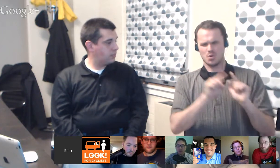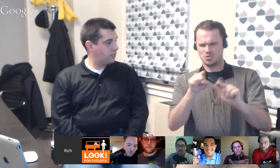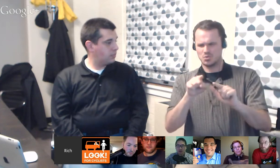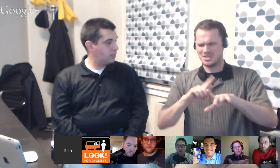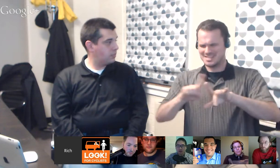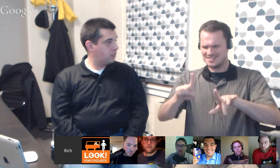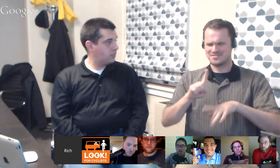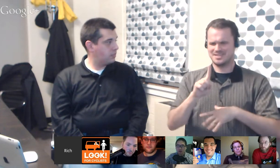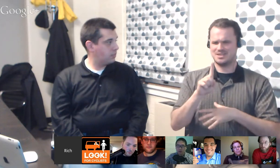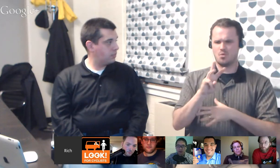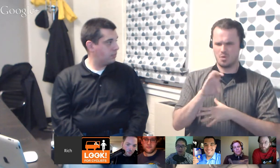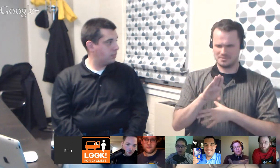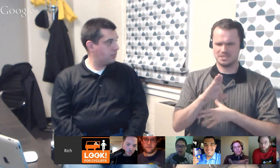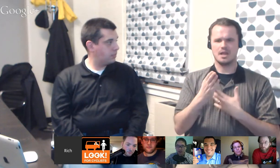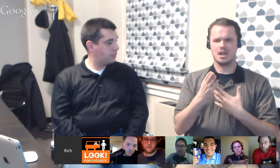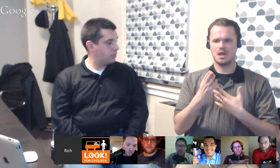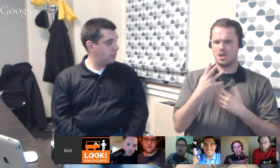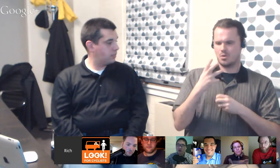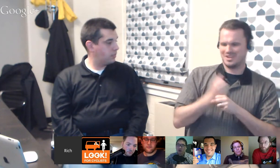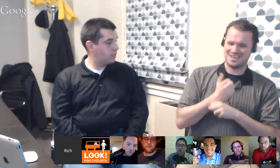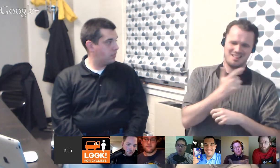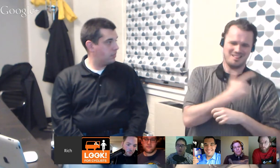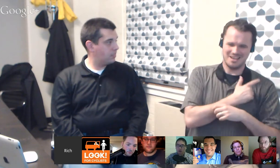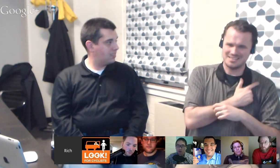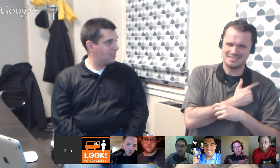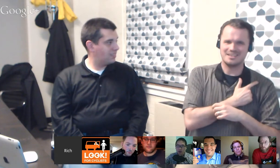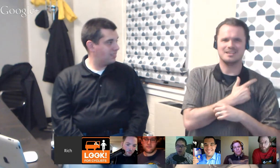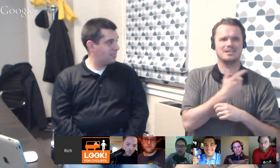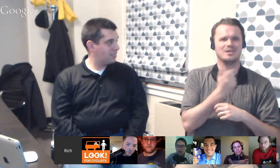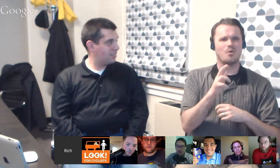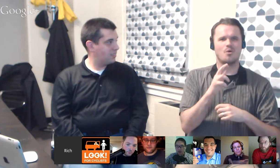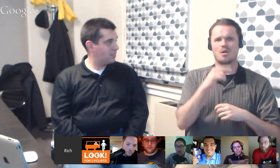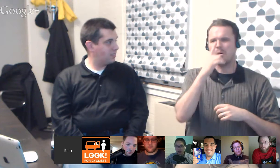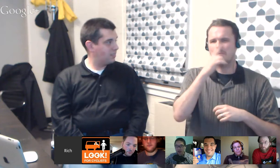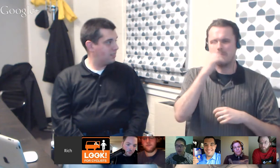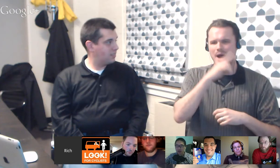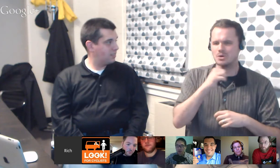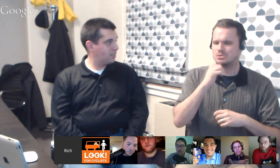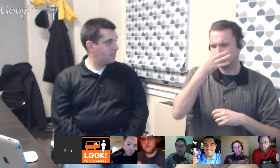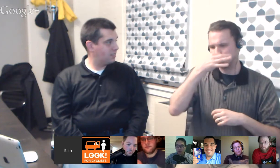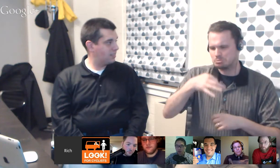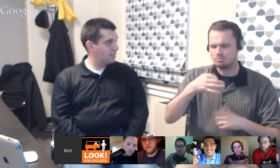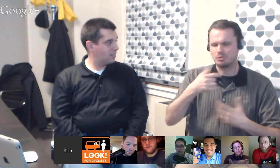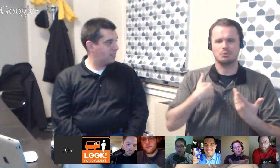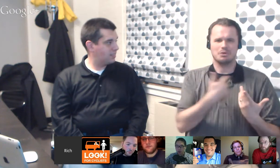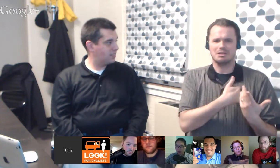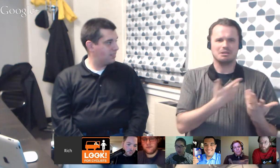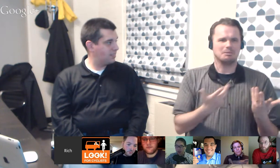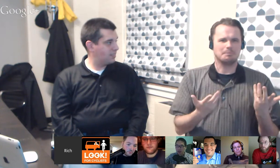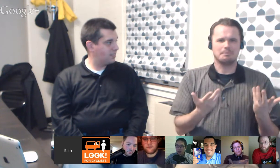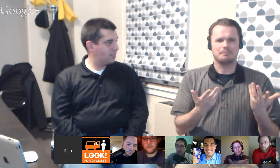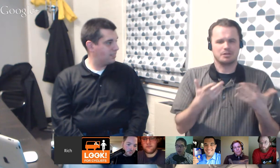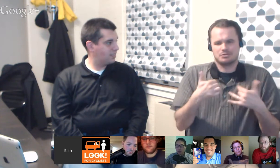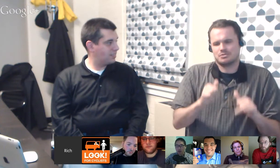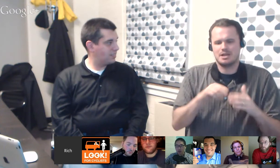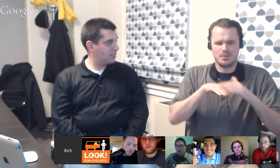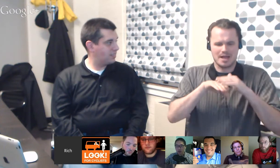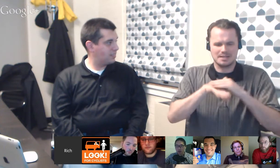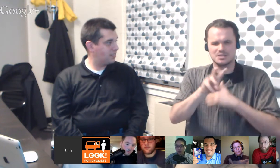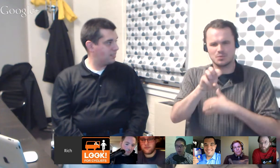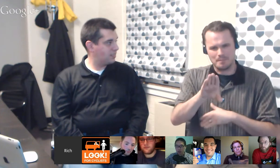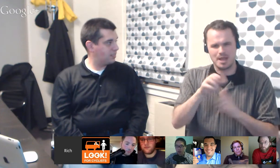site and we get lazy or our mouse is not near us, we try to access the web